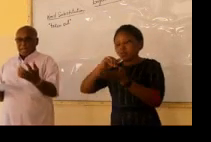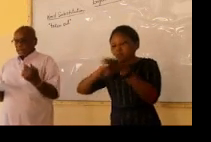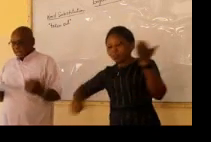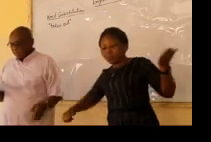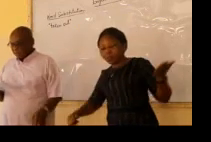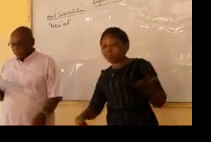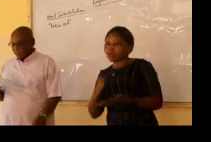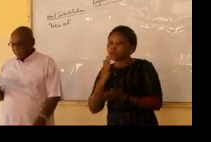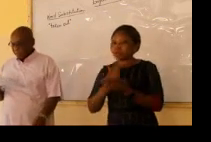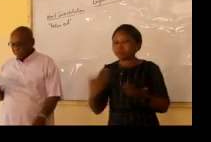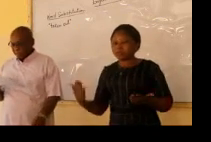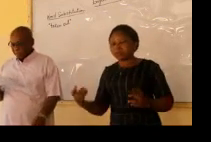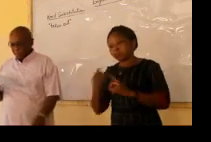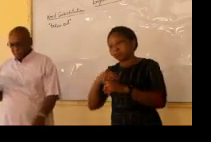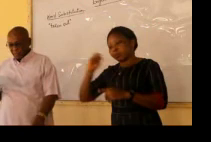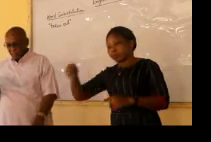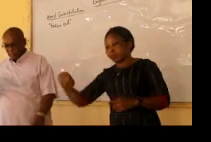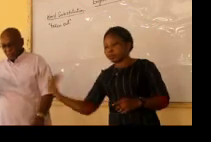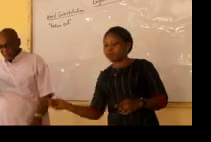from another thing,